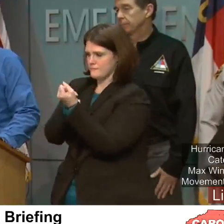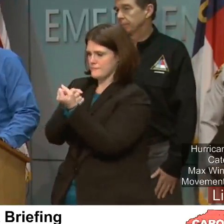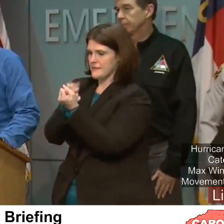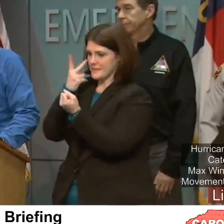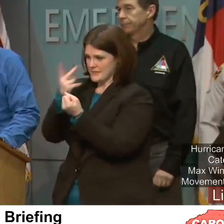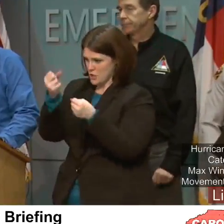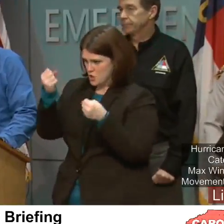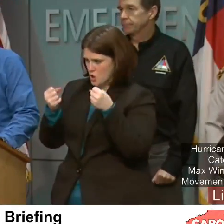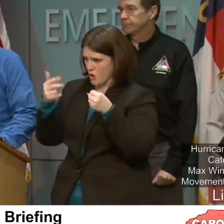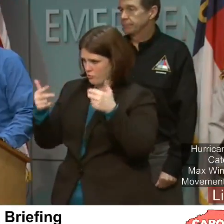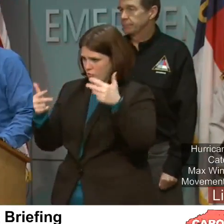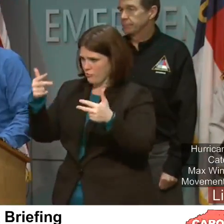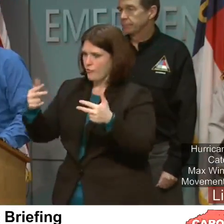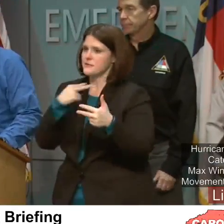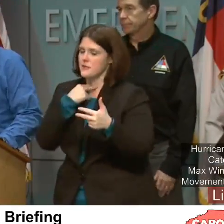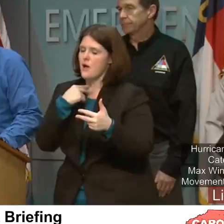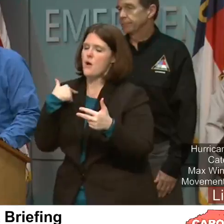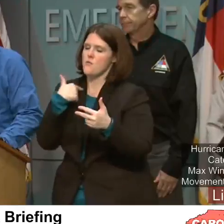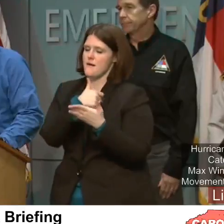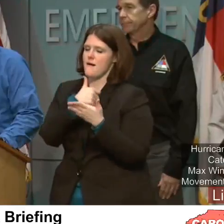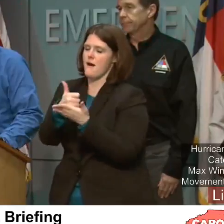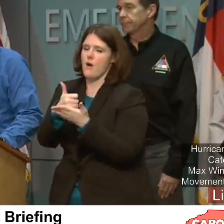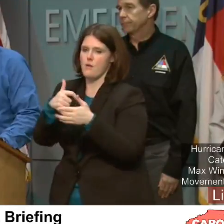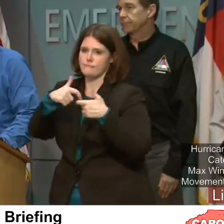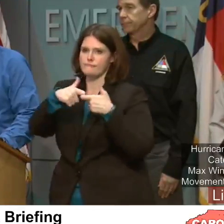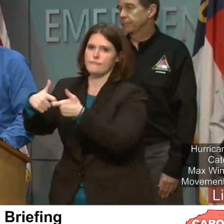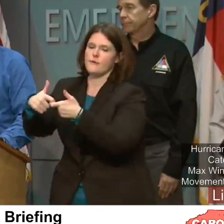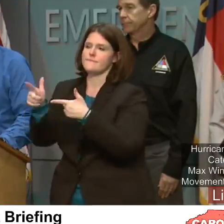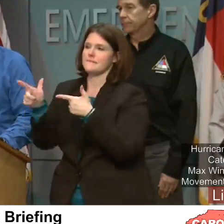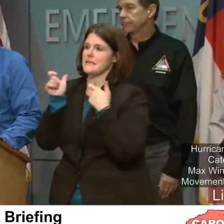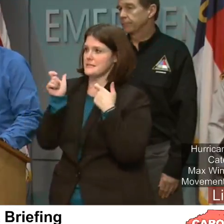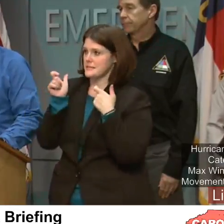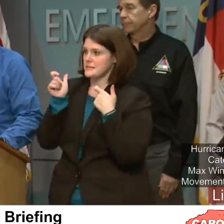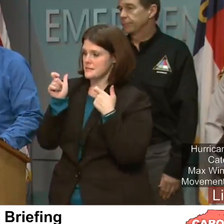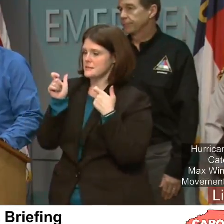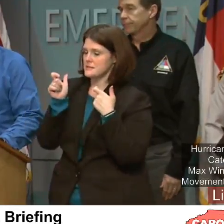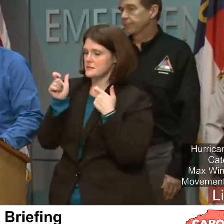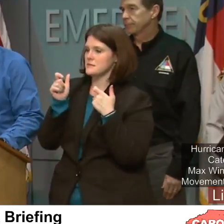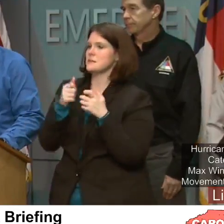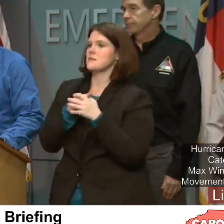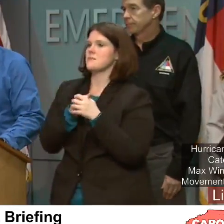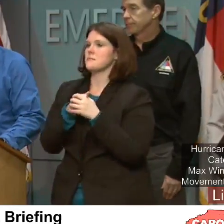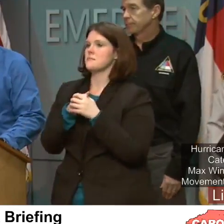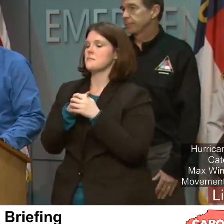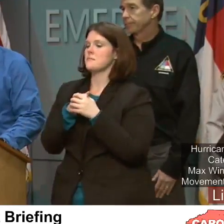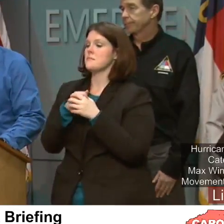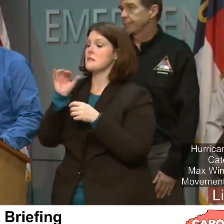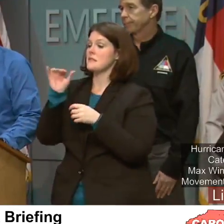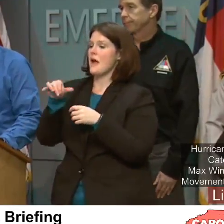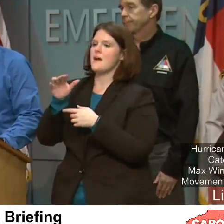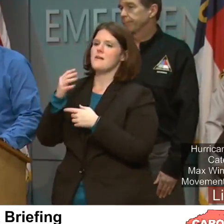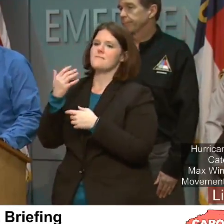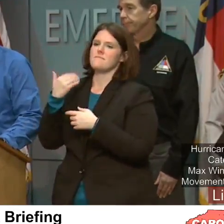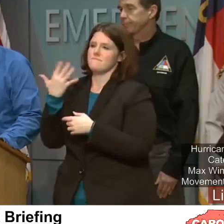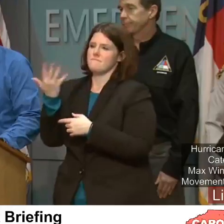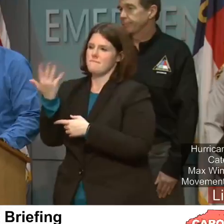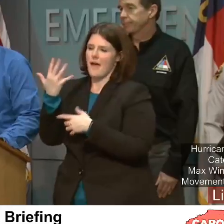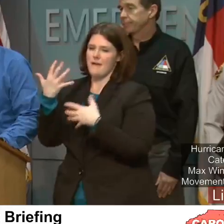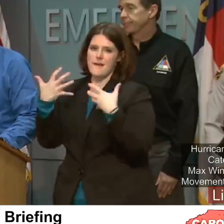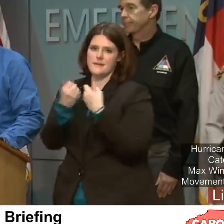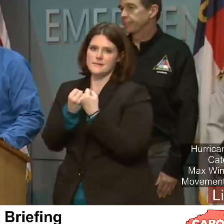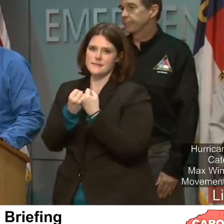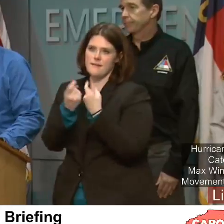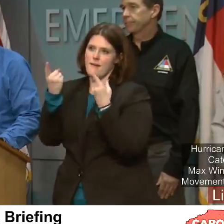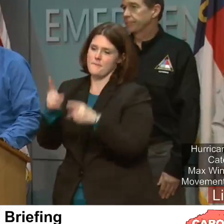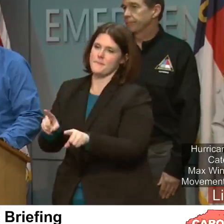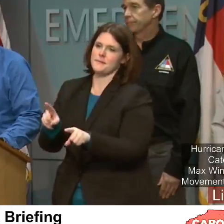stranded motorists to clear those incidents quickly, and that included 5 motor vehicle crashes that